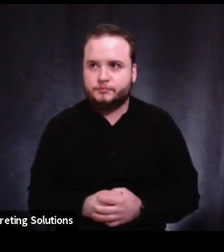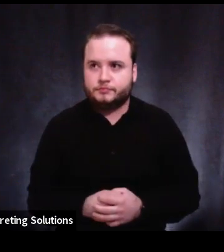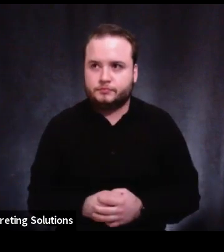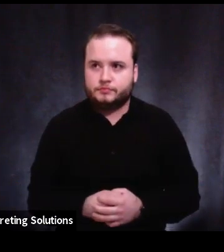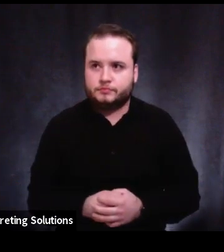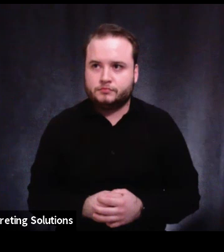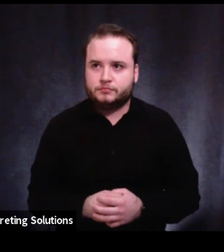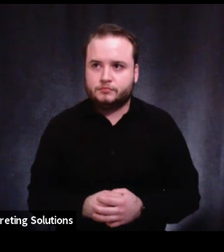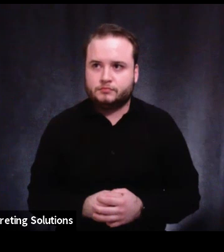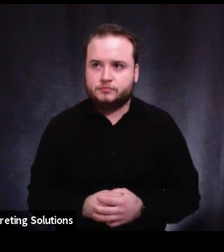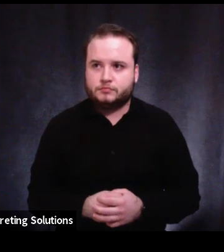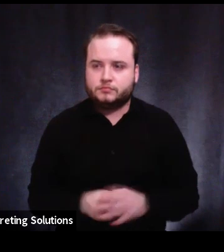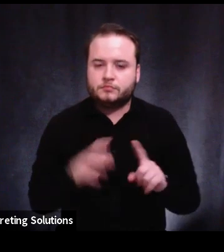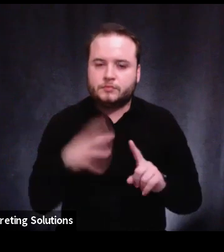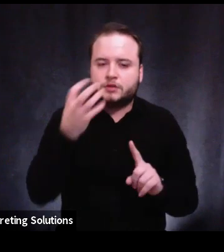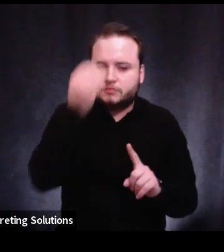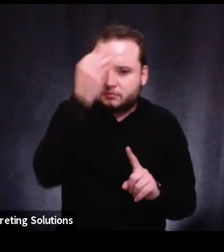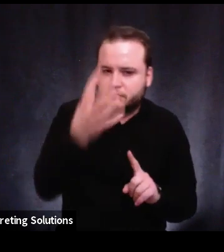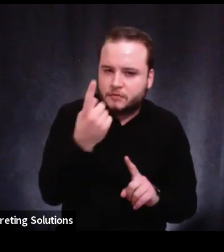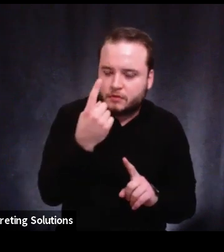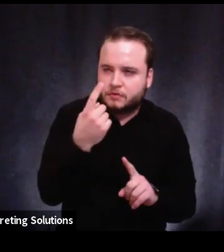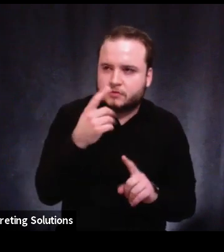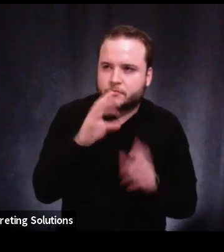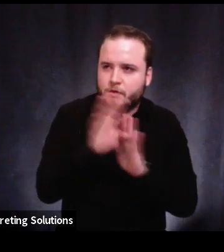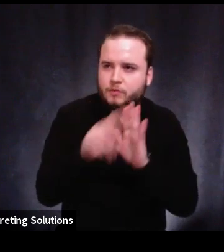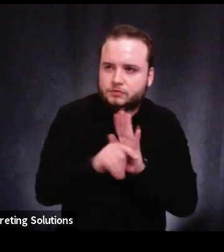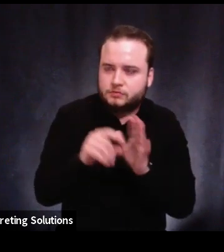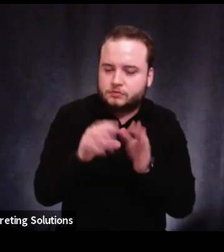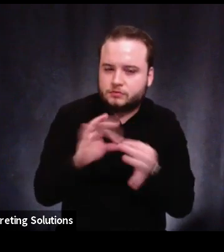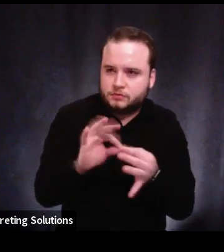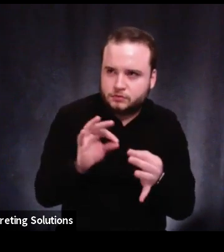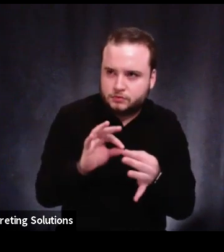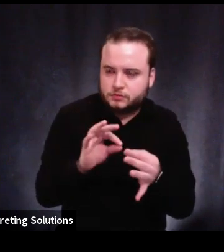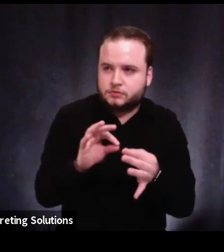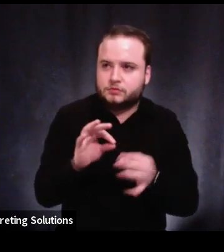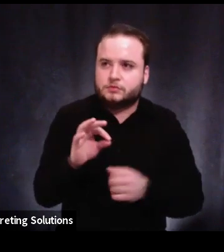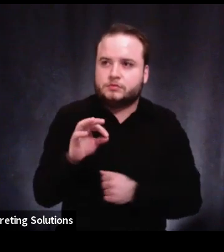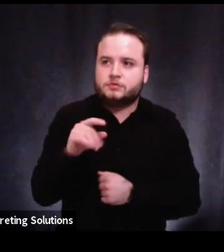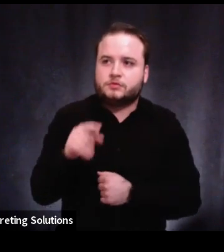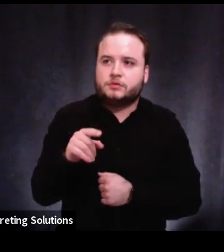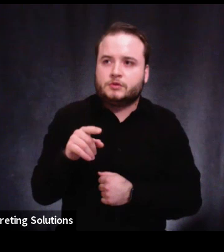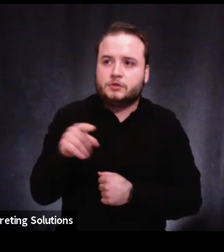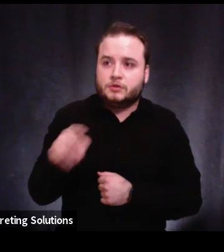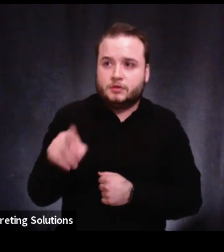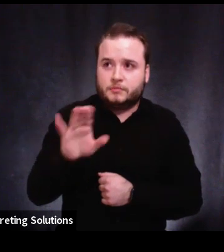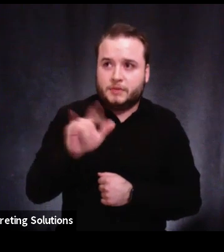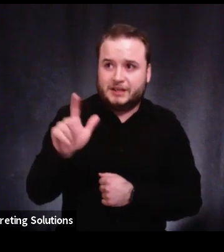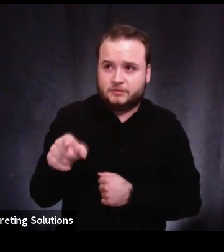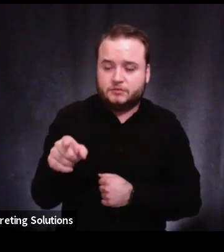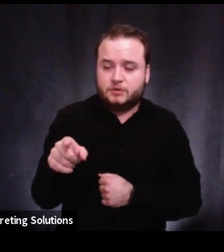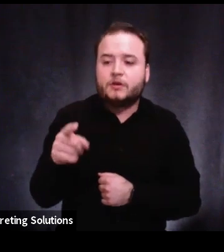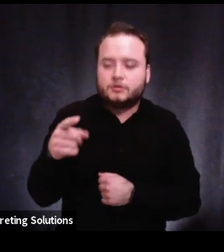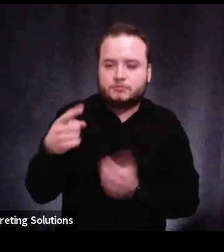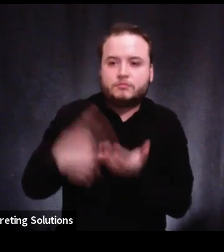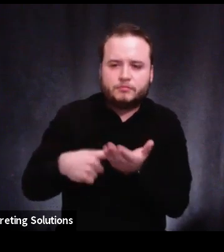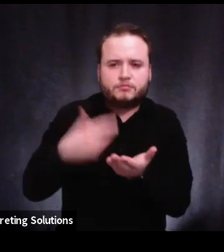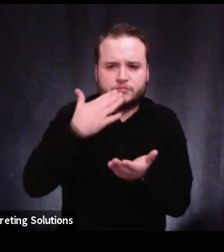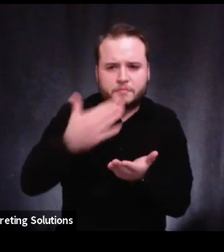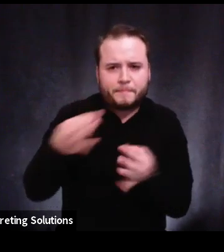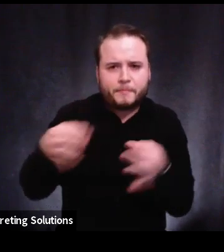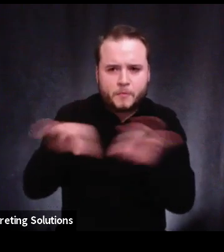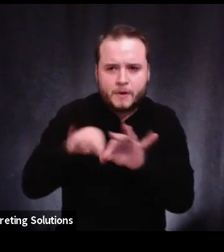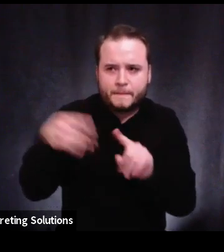background, yeah, I think your question just really it illustrates another important point, that the model wasn't built